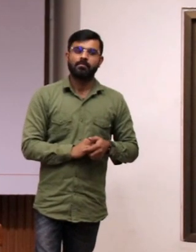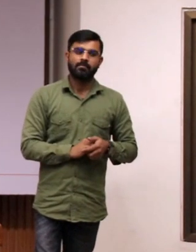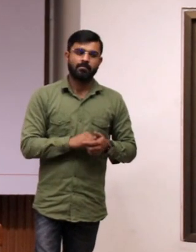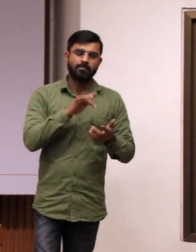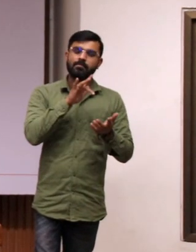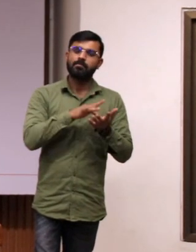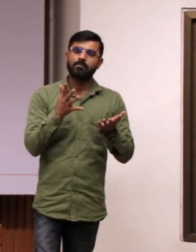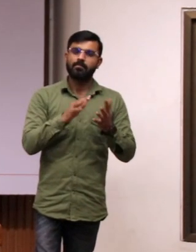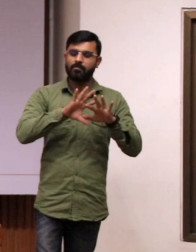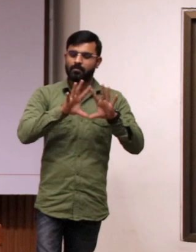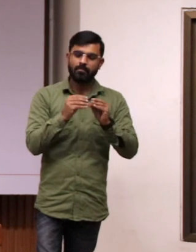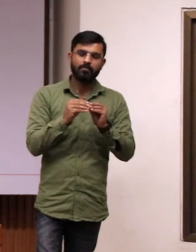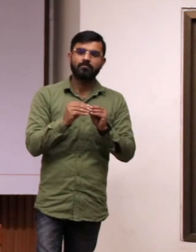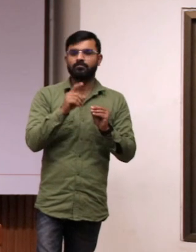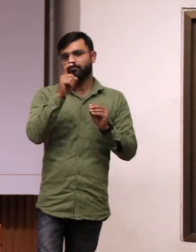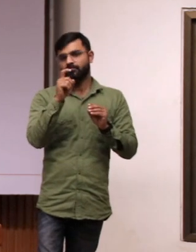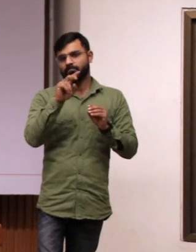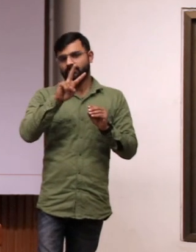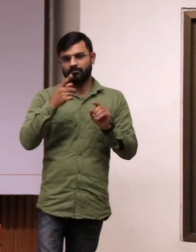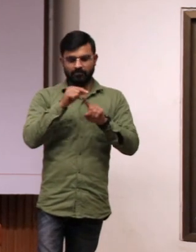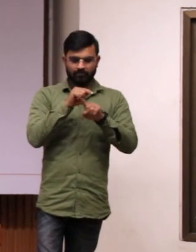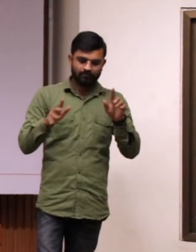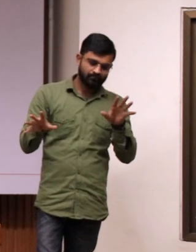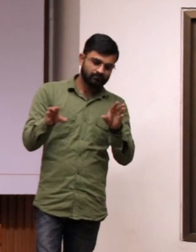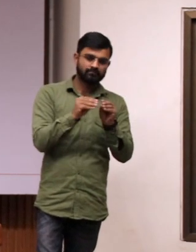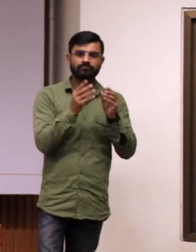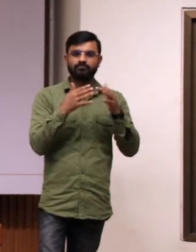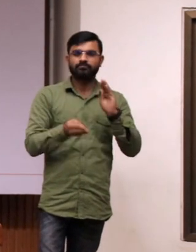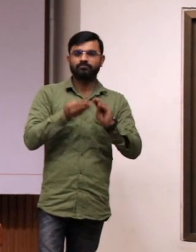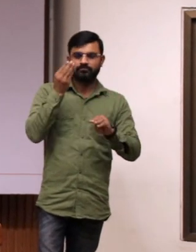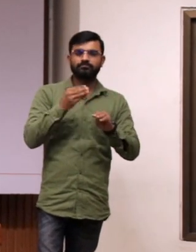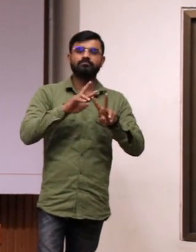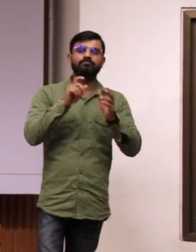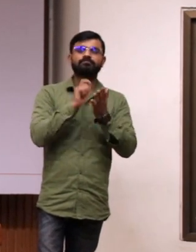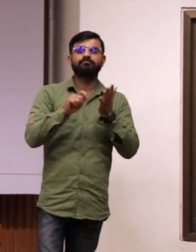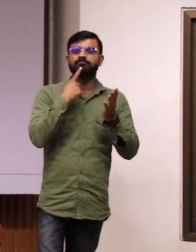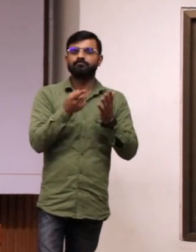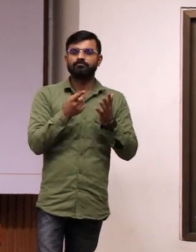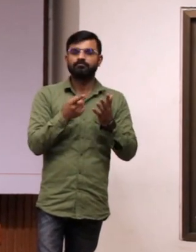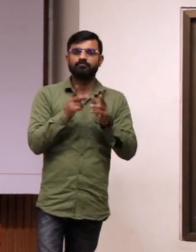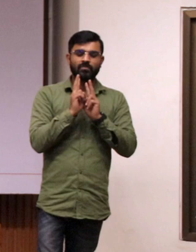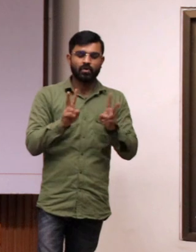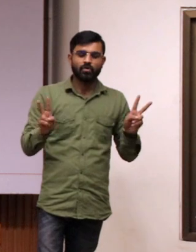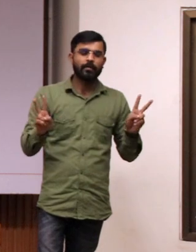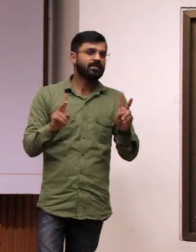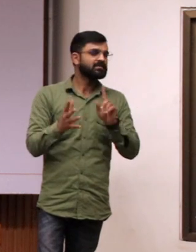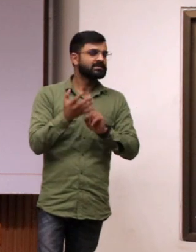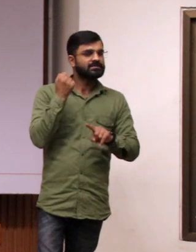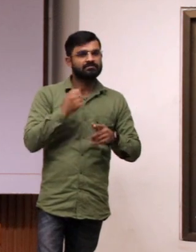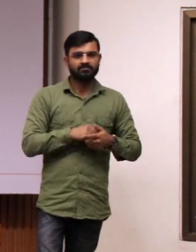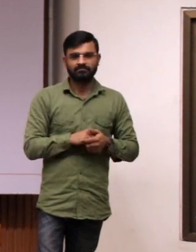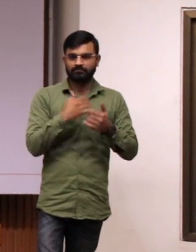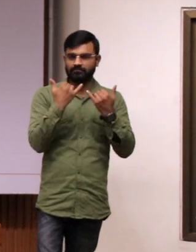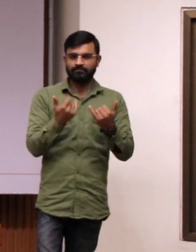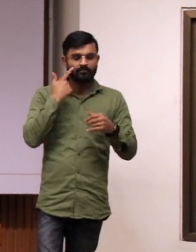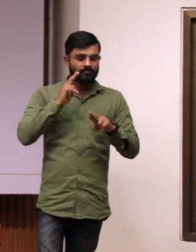where 17% we have covered, or 21% we have covered, and we are boasting about it. But we have changed the nomenclature. Now